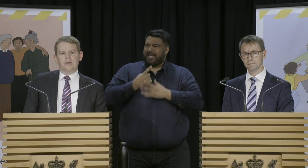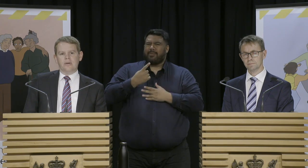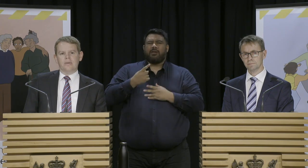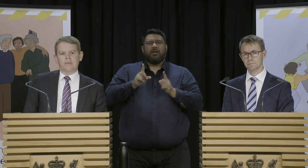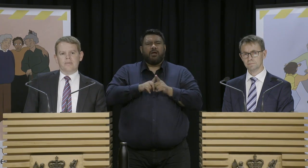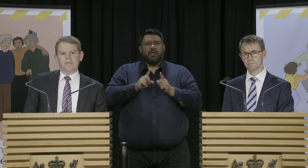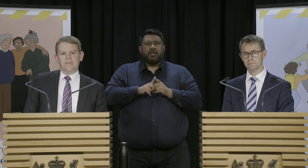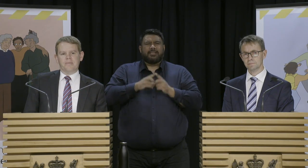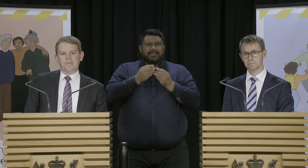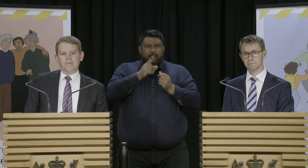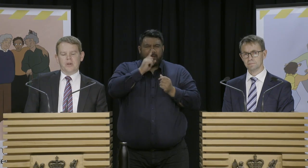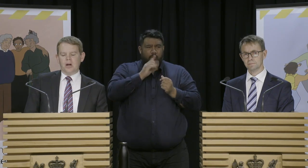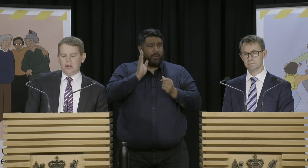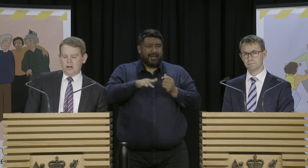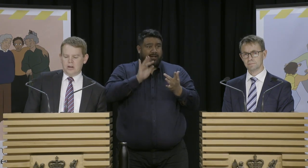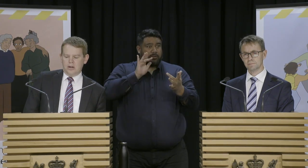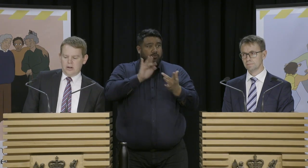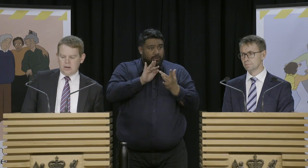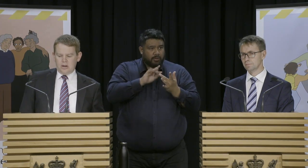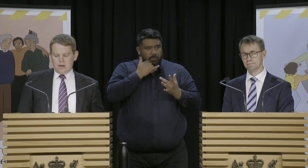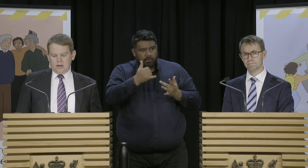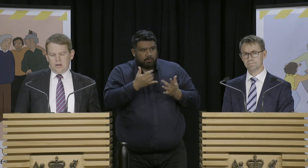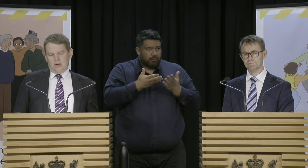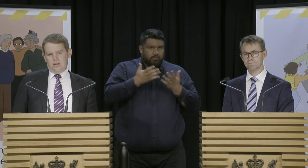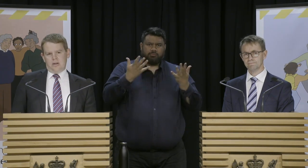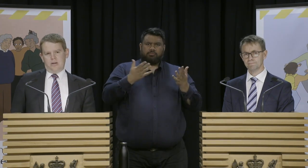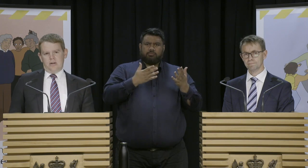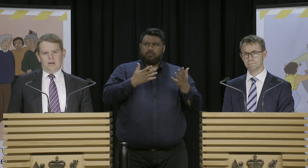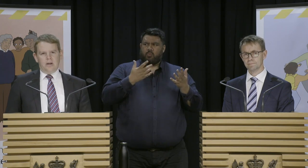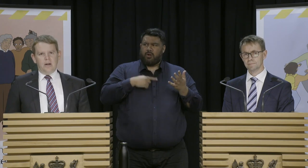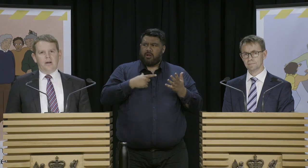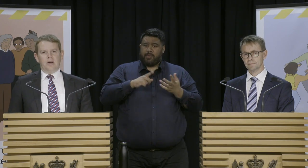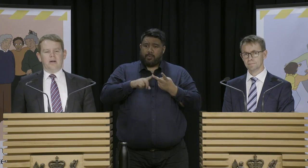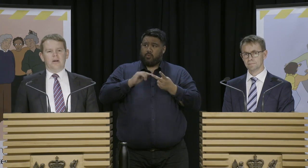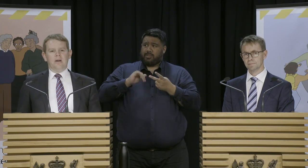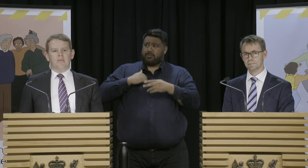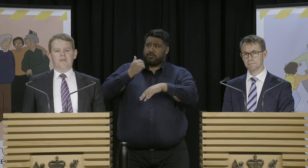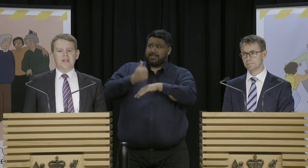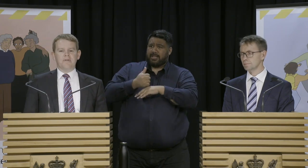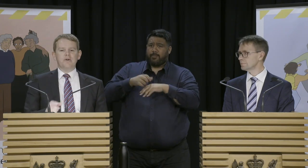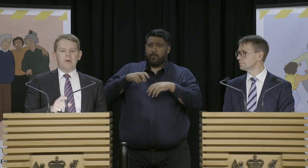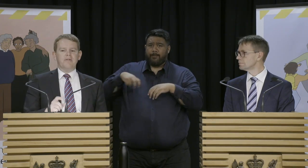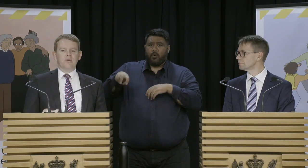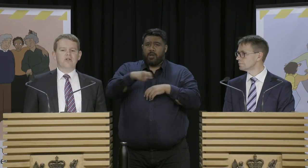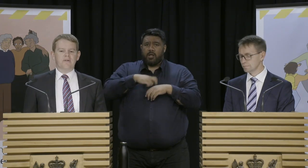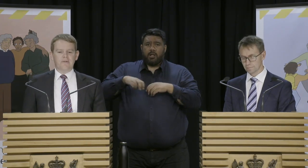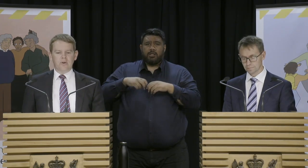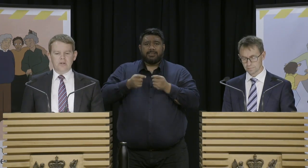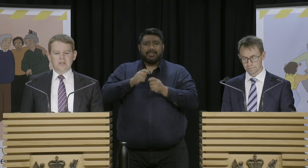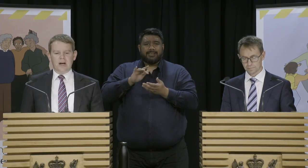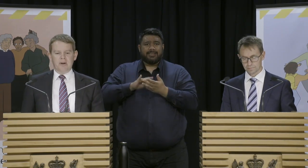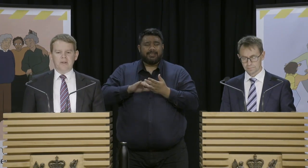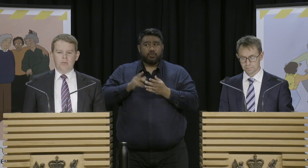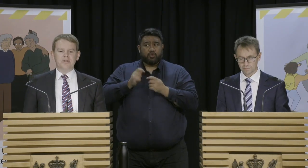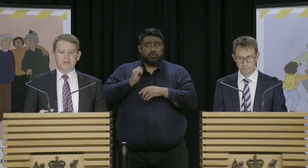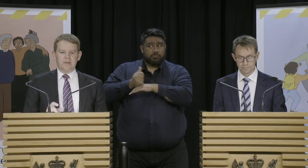where we can't get in contact with all of these people, and do we need to be sending out those mobile testing sites sooner? If I take the first part of your question